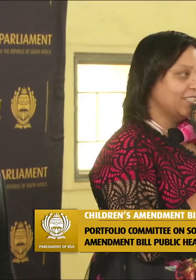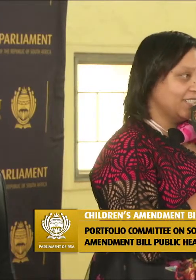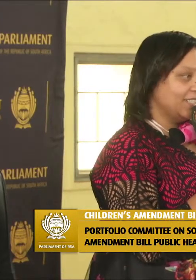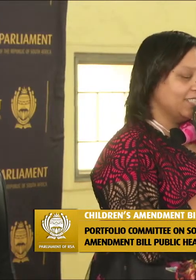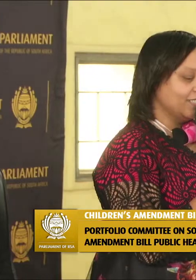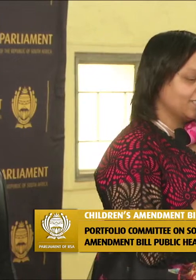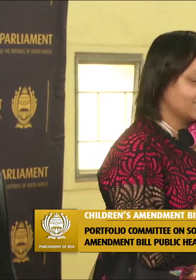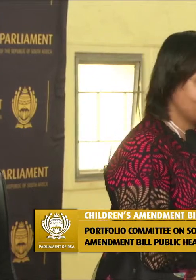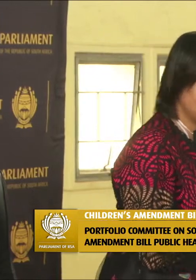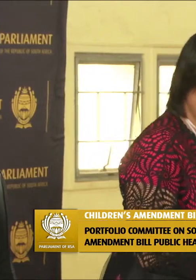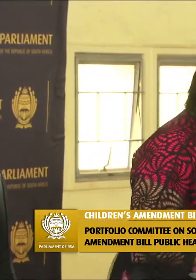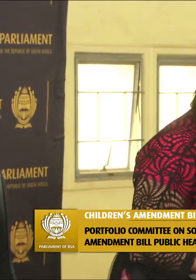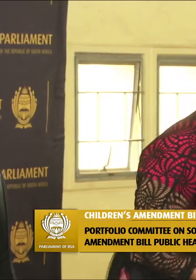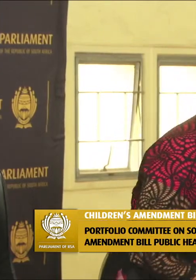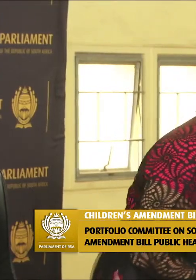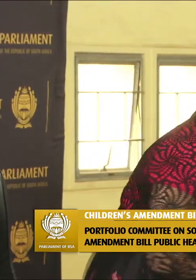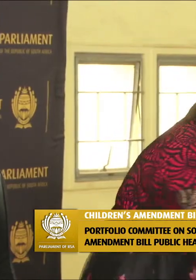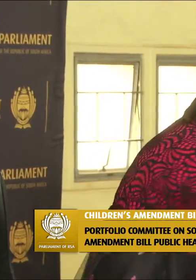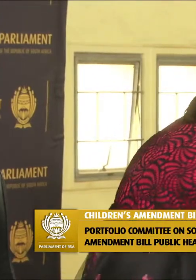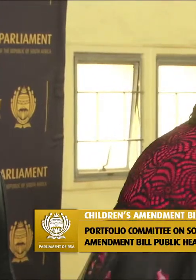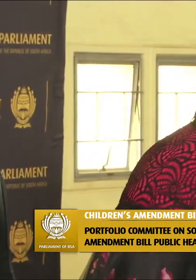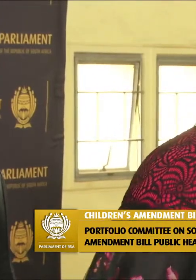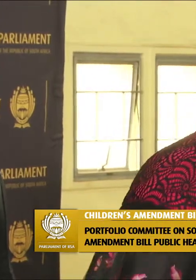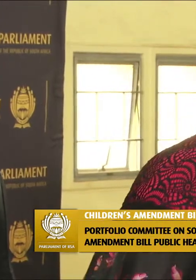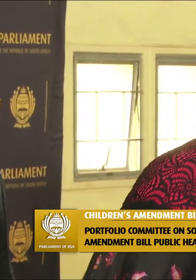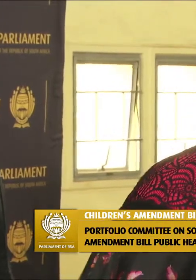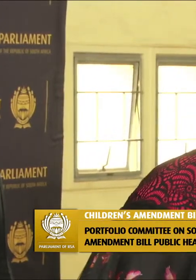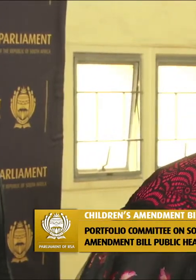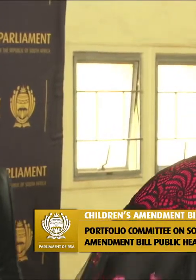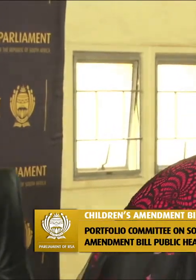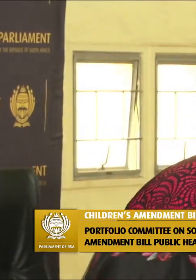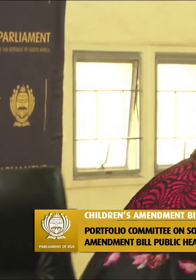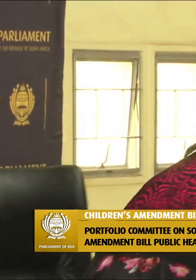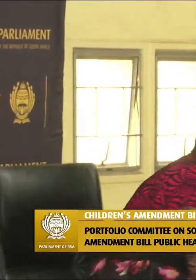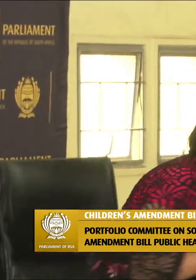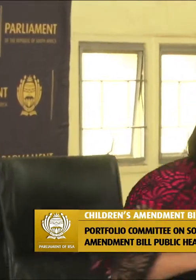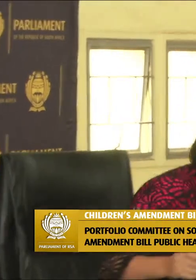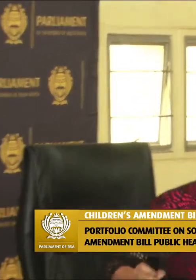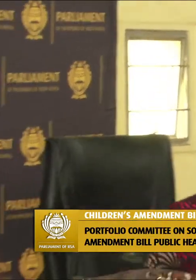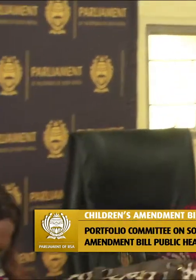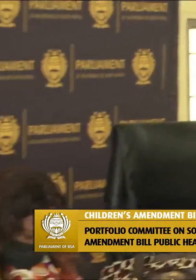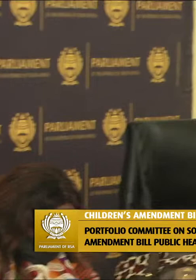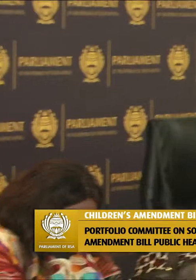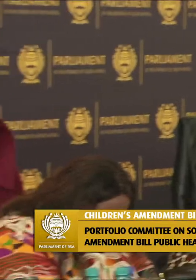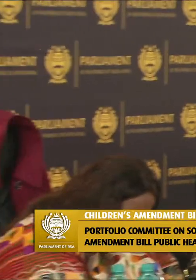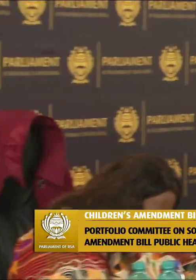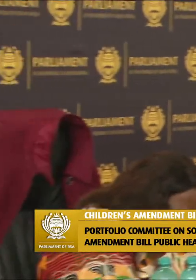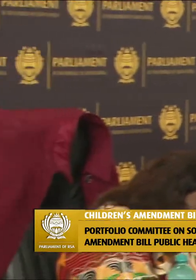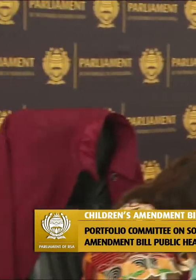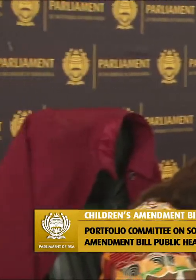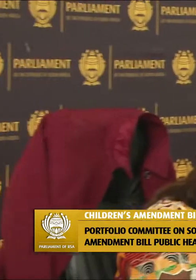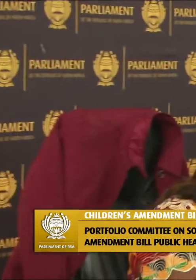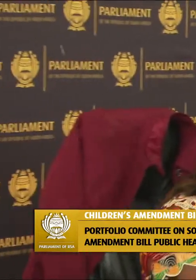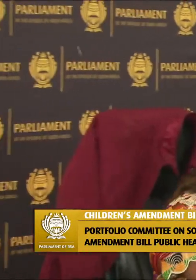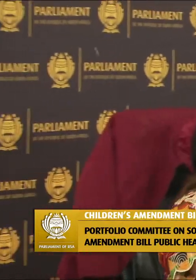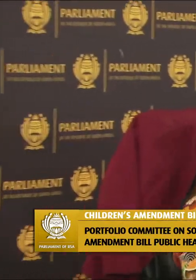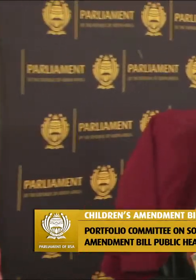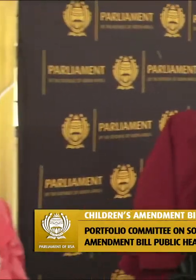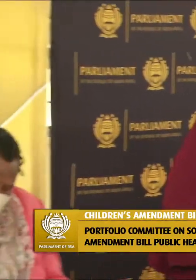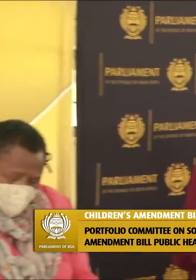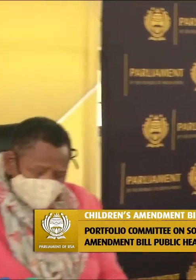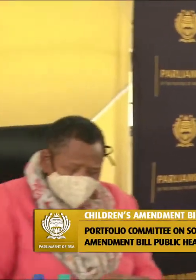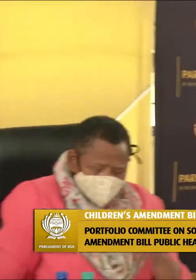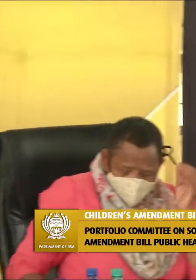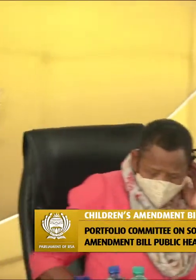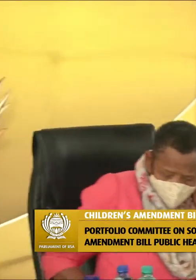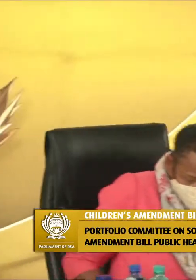dank u dat u hier is. So I'm looking forward to a robust and vibrant communication with you, and I'm looking forward to the rest